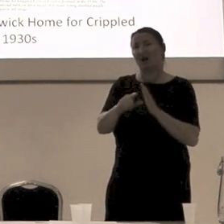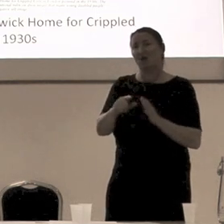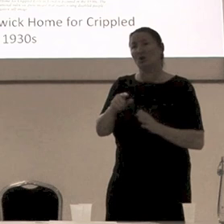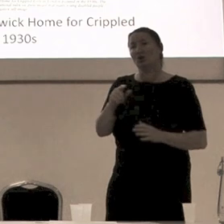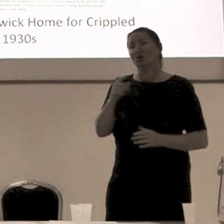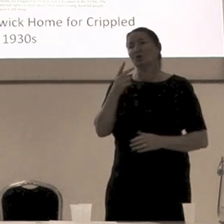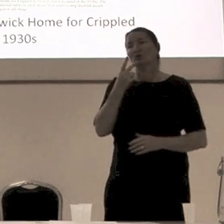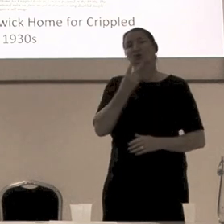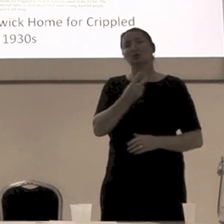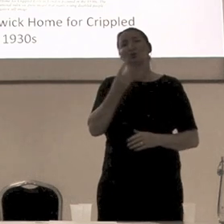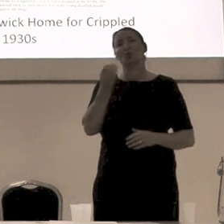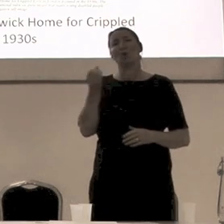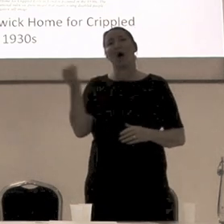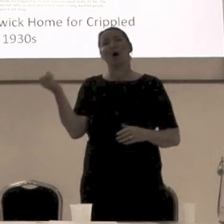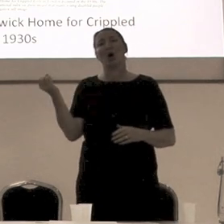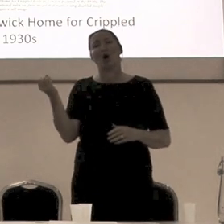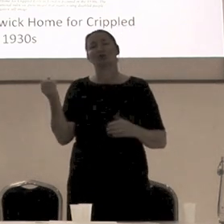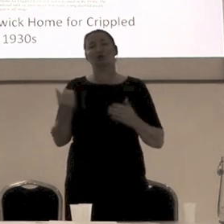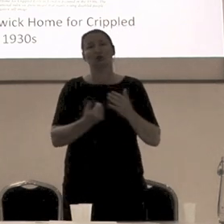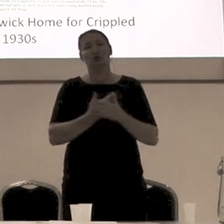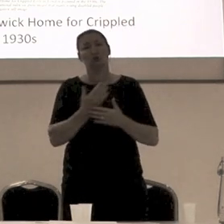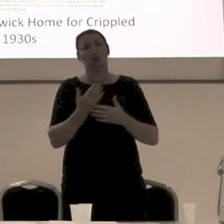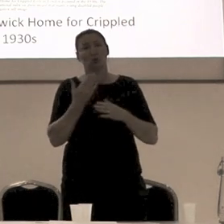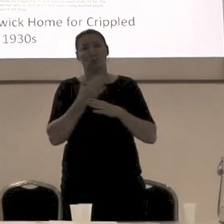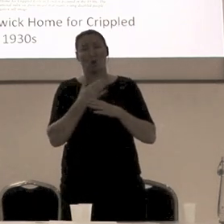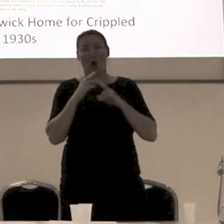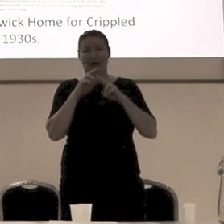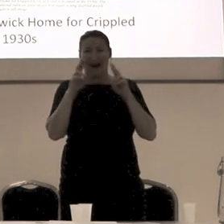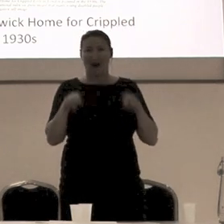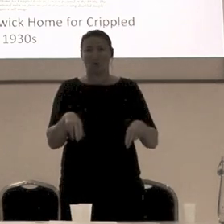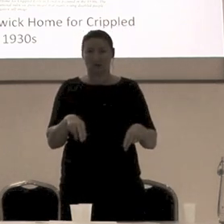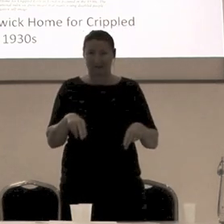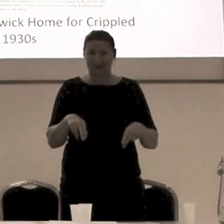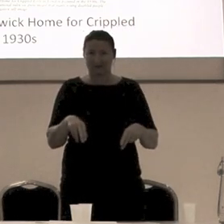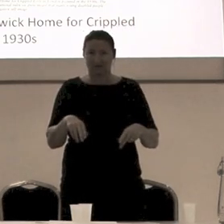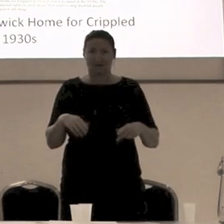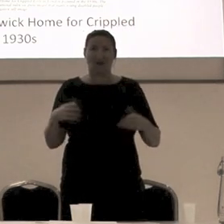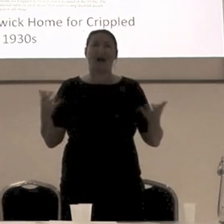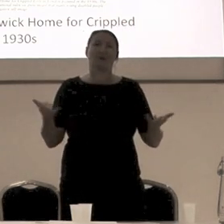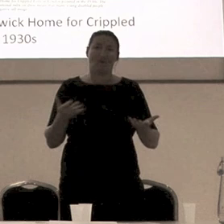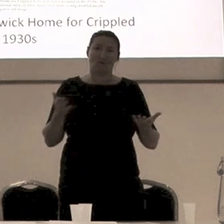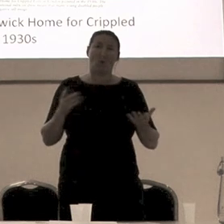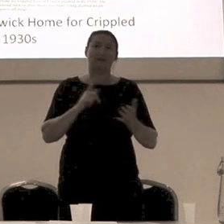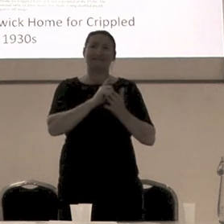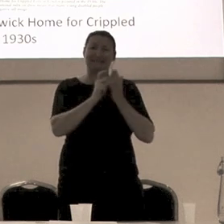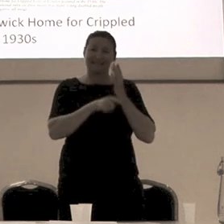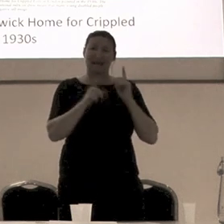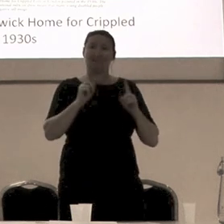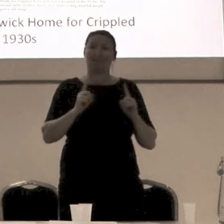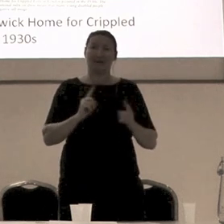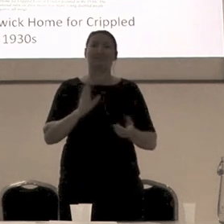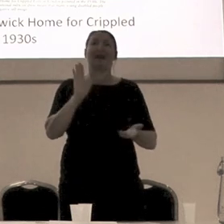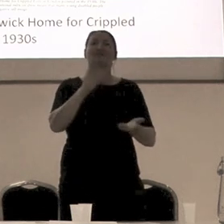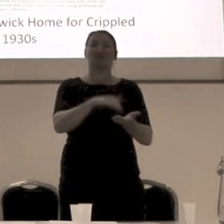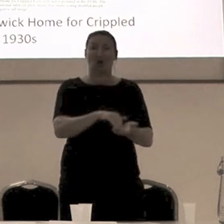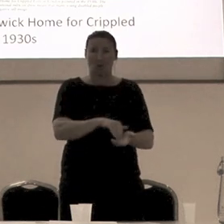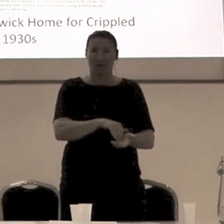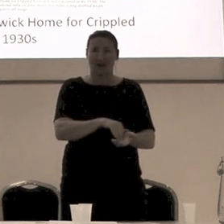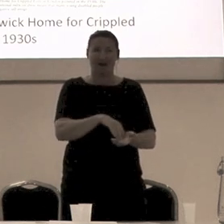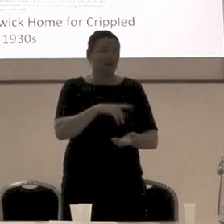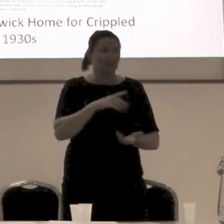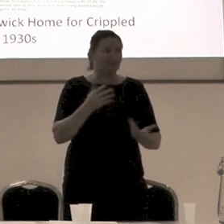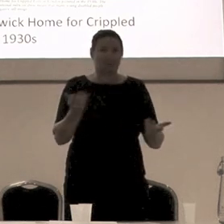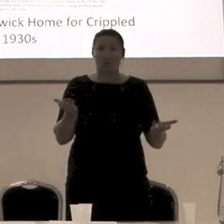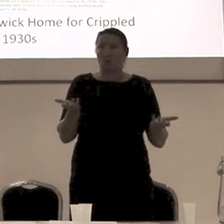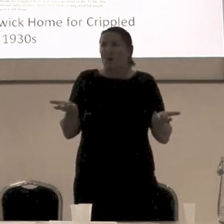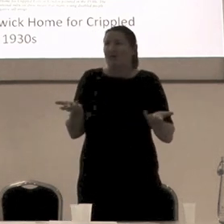new model workhouses built, and of course disabled people ended up there because there was no other subsistence. So